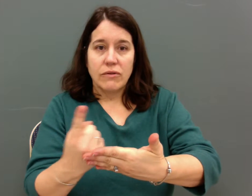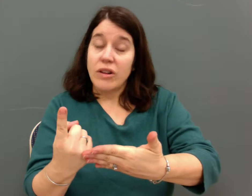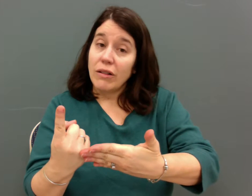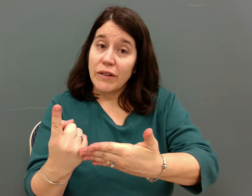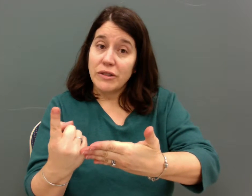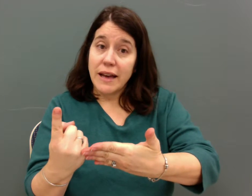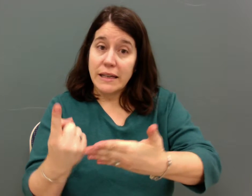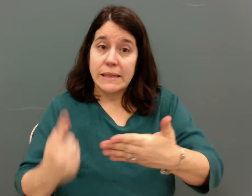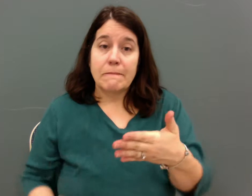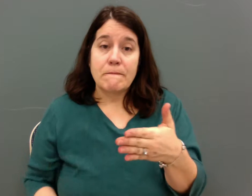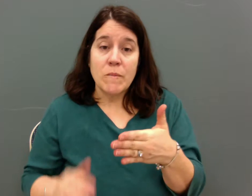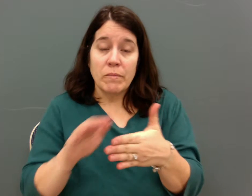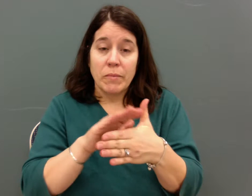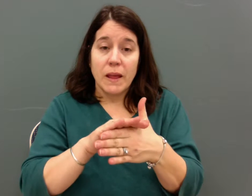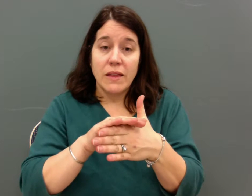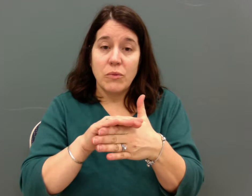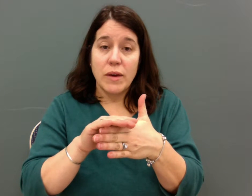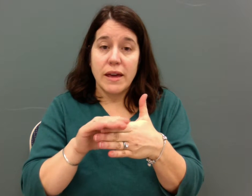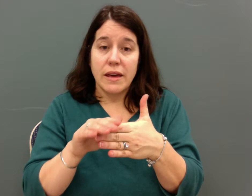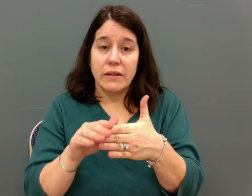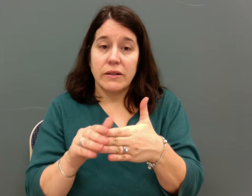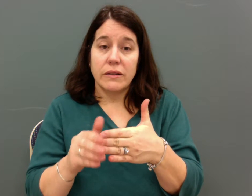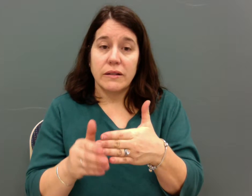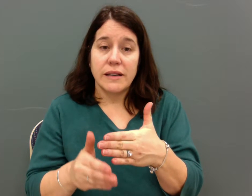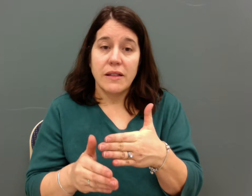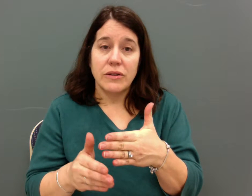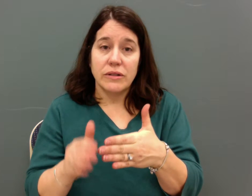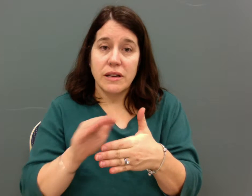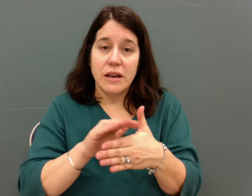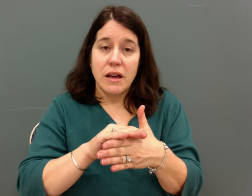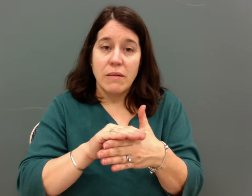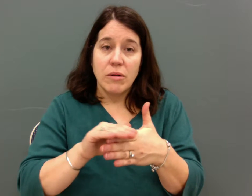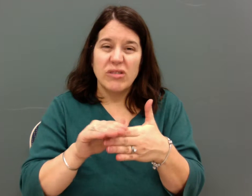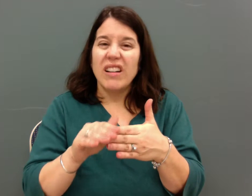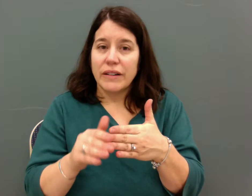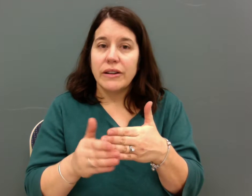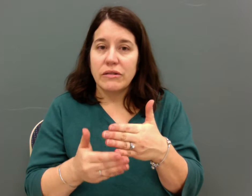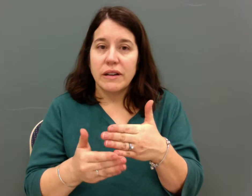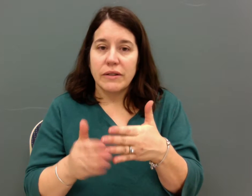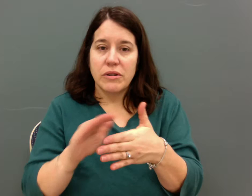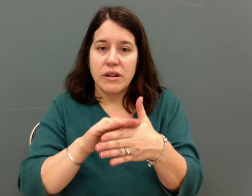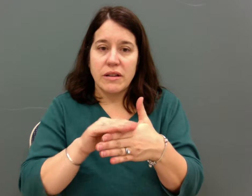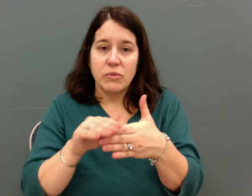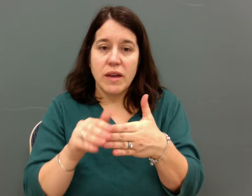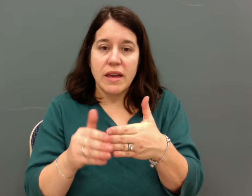all of those days. And then weekend, the sign that you'll see most often here in the deaf community is